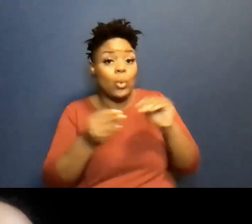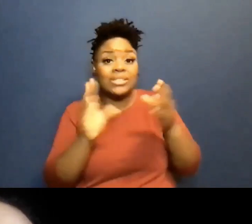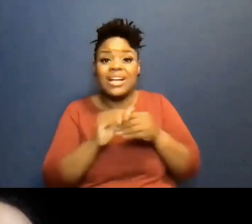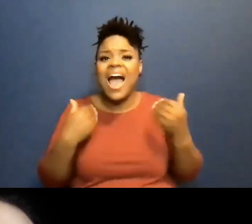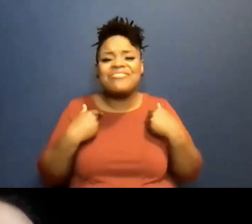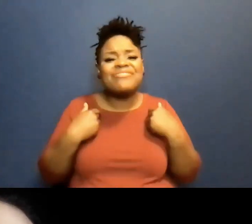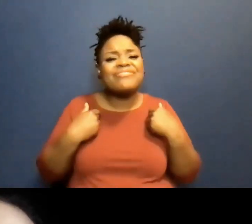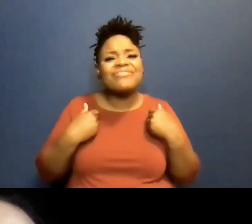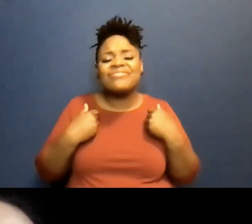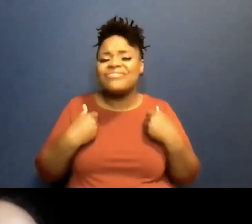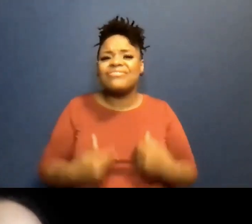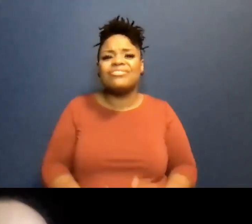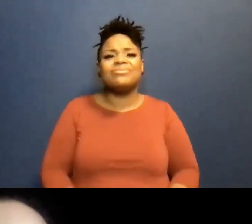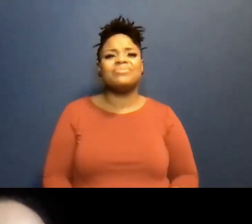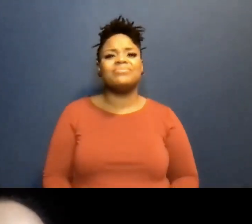Indementicable.